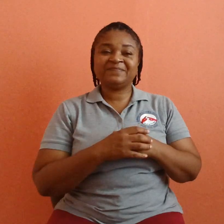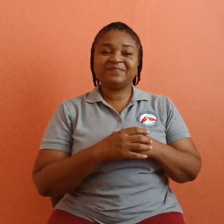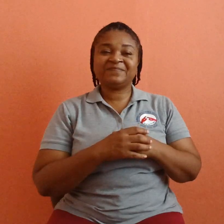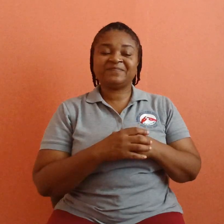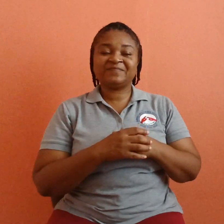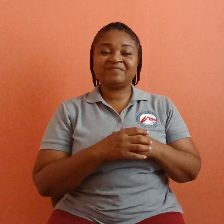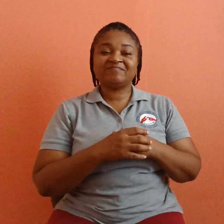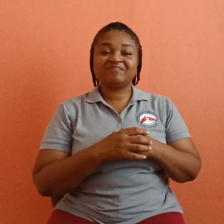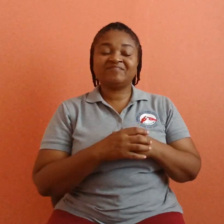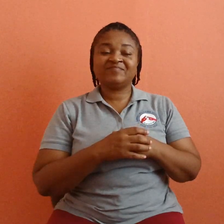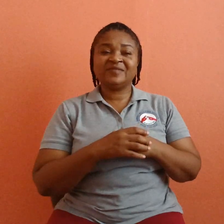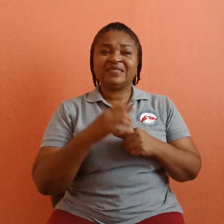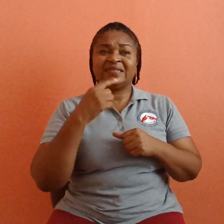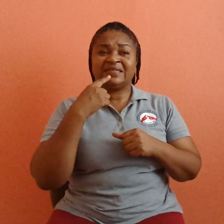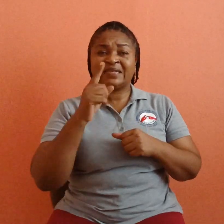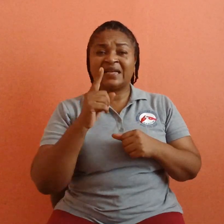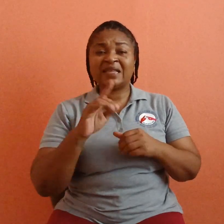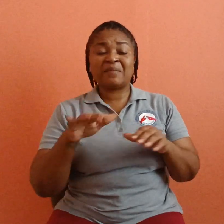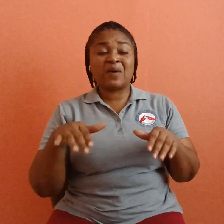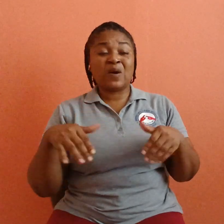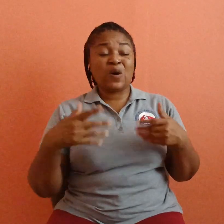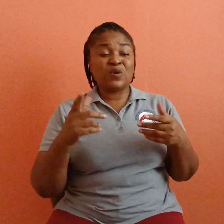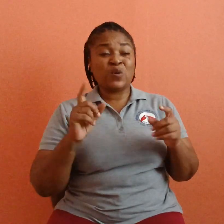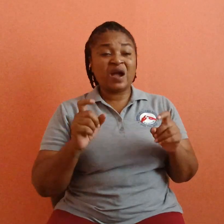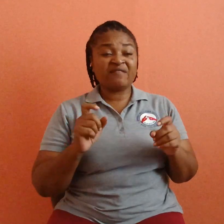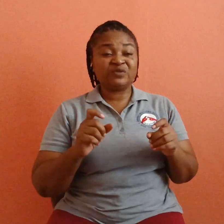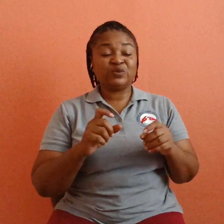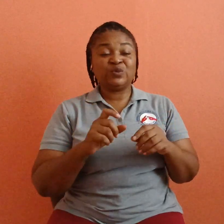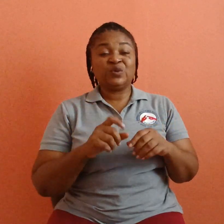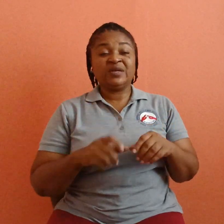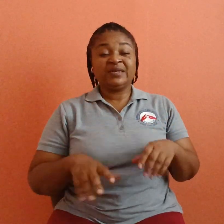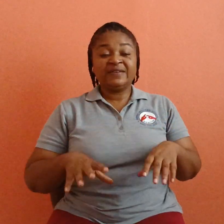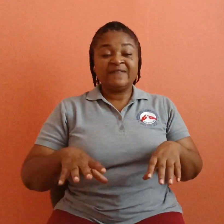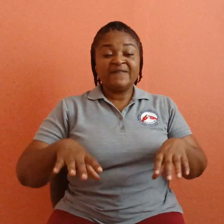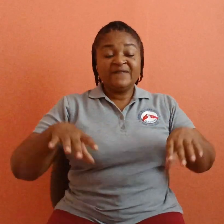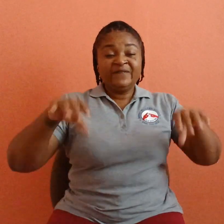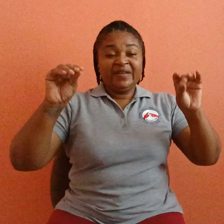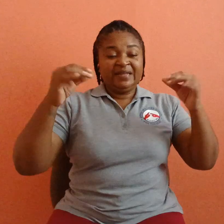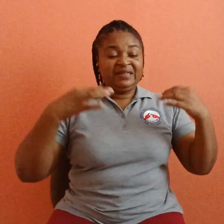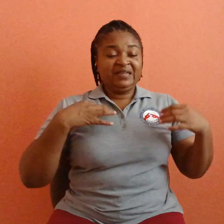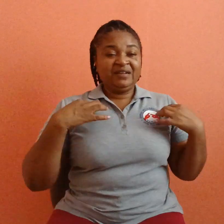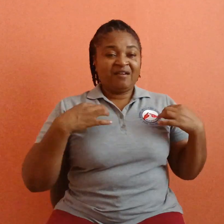How you had to get out the cloth, find the measurements, cut,